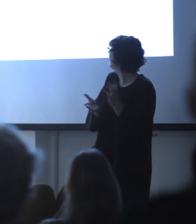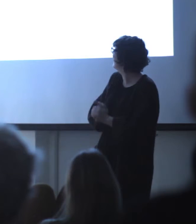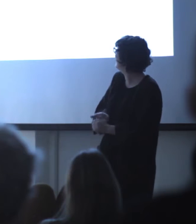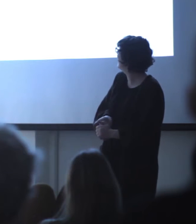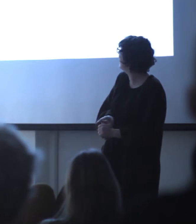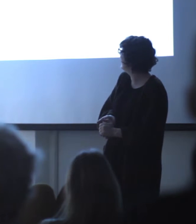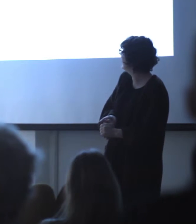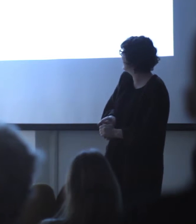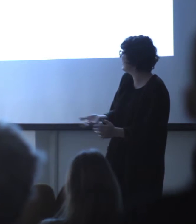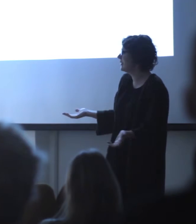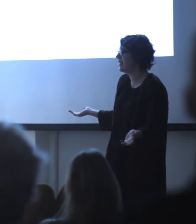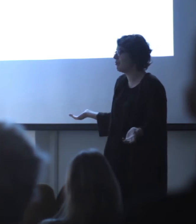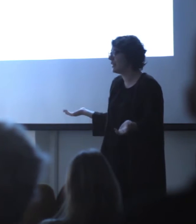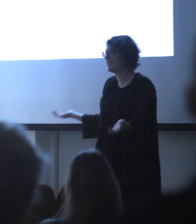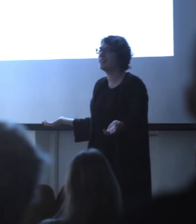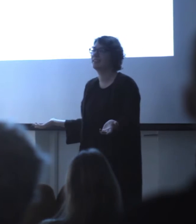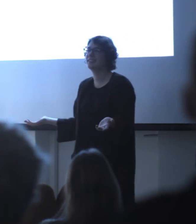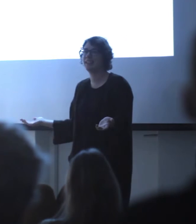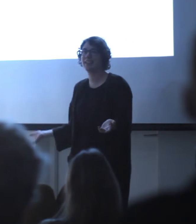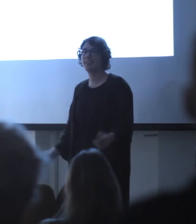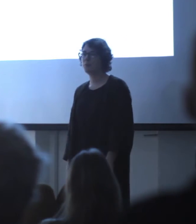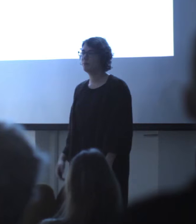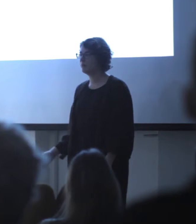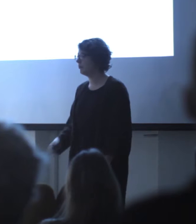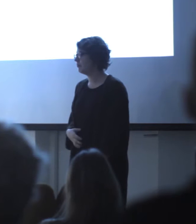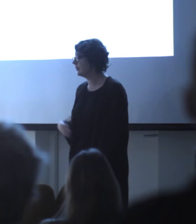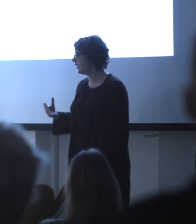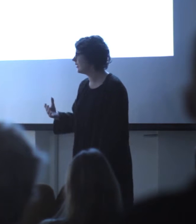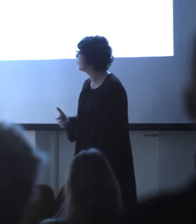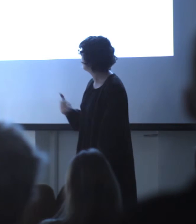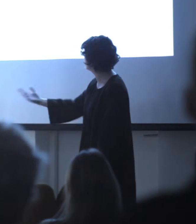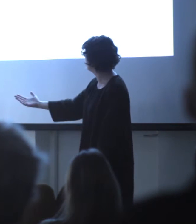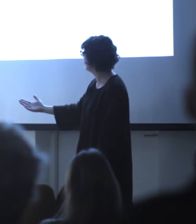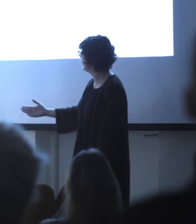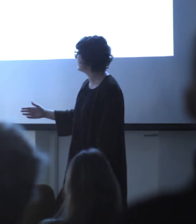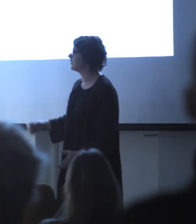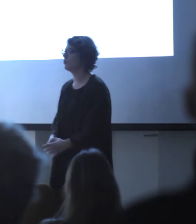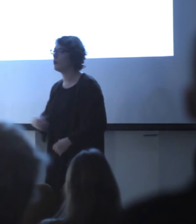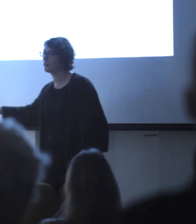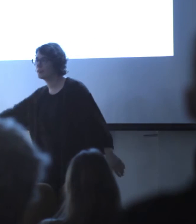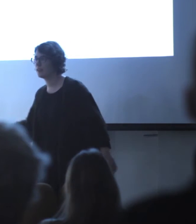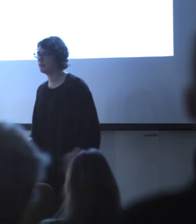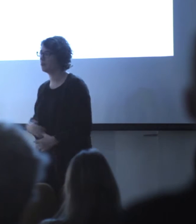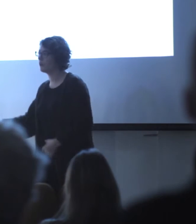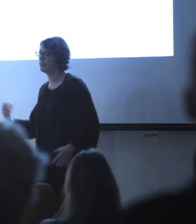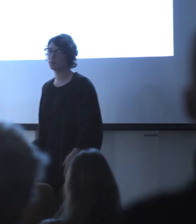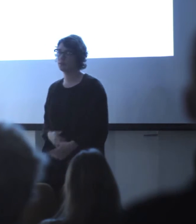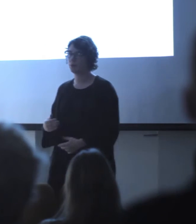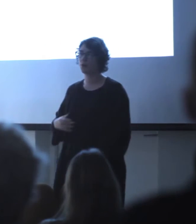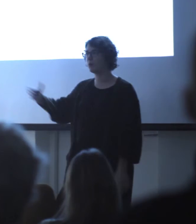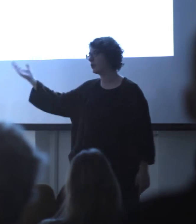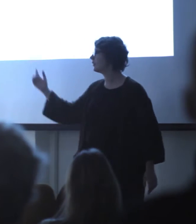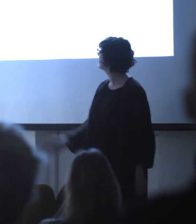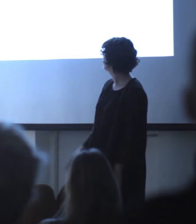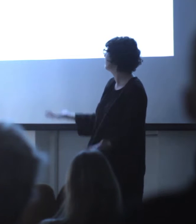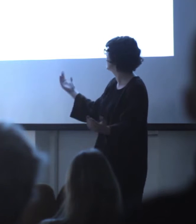angry. And they don't have a past tense. It's like, if you walk somewhere and it's not walked. I didn't walk, I just